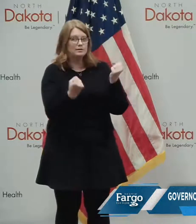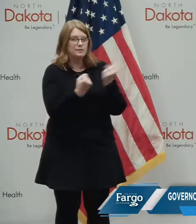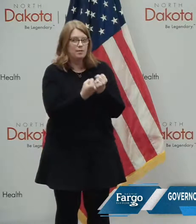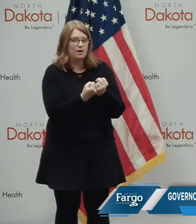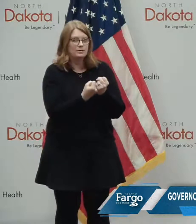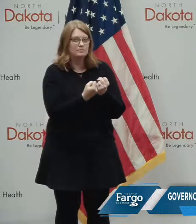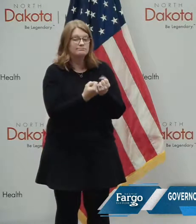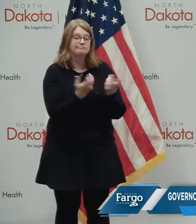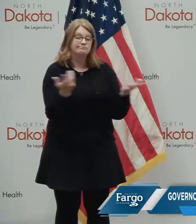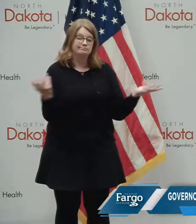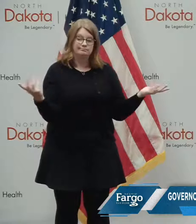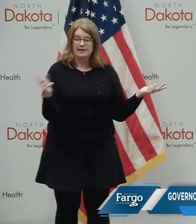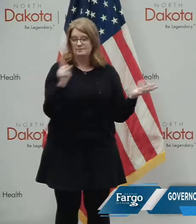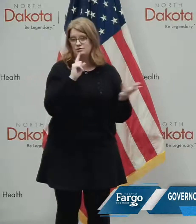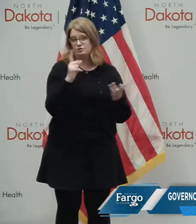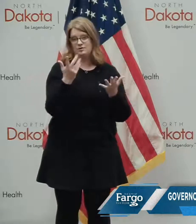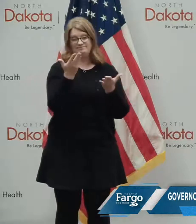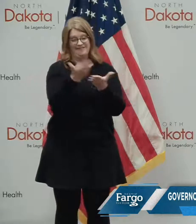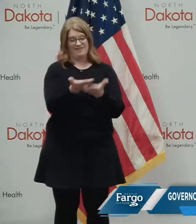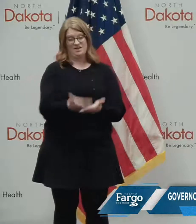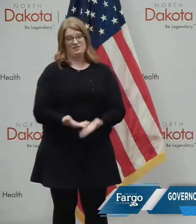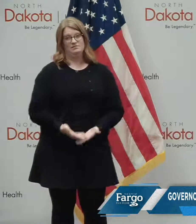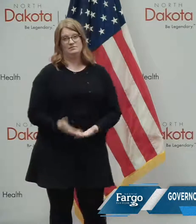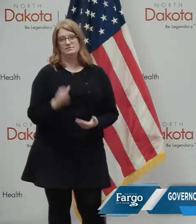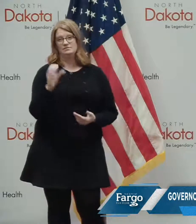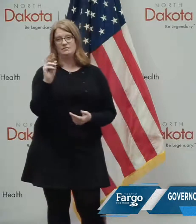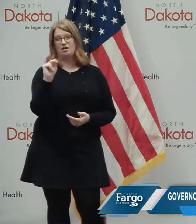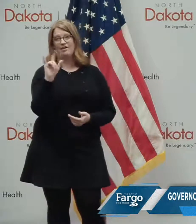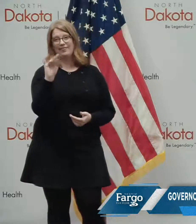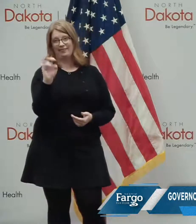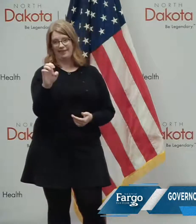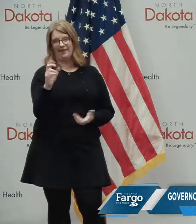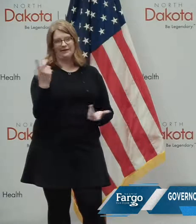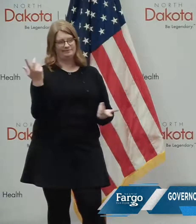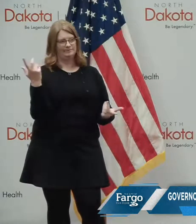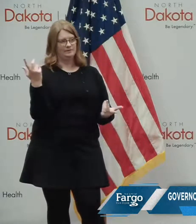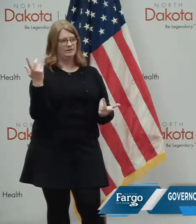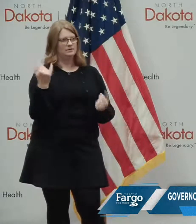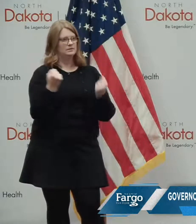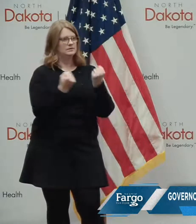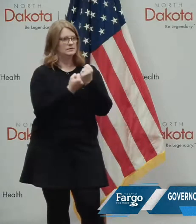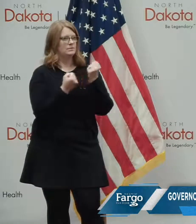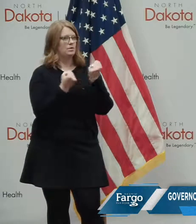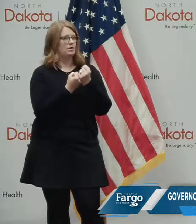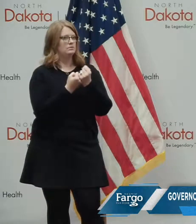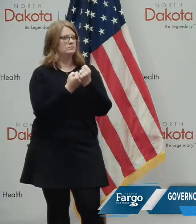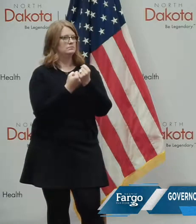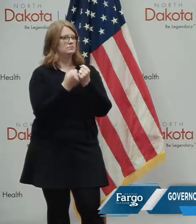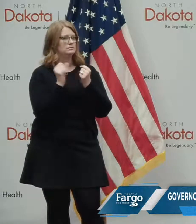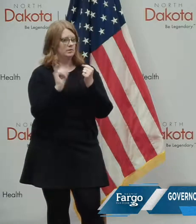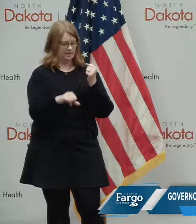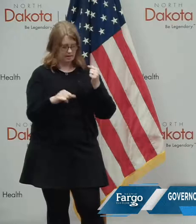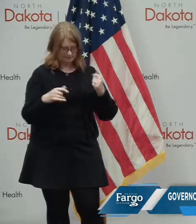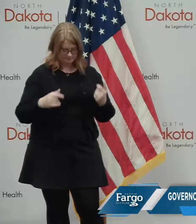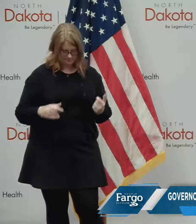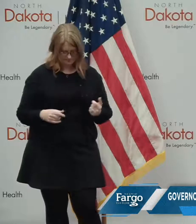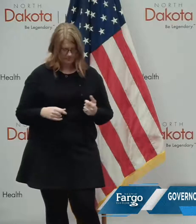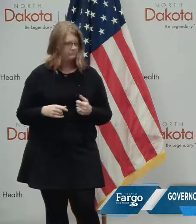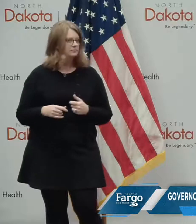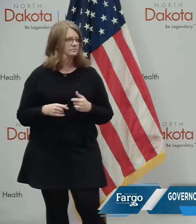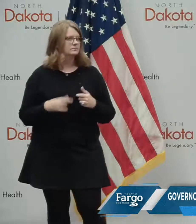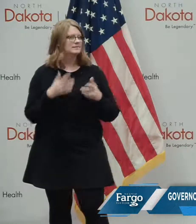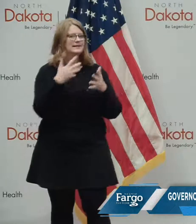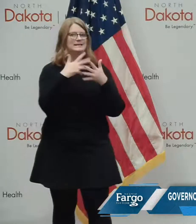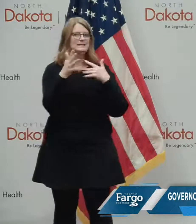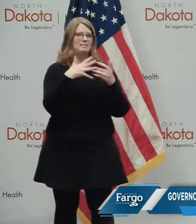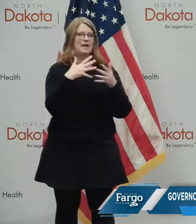sure you can find a lot of evidence online from reliable sources that would support that assertion. But it doesn't really